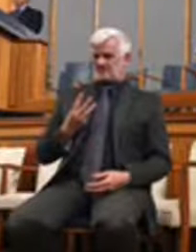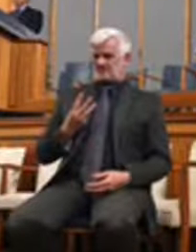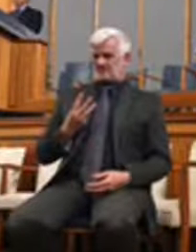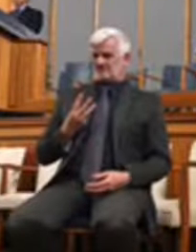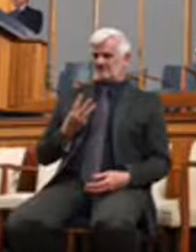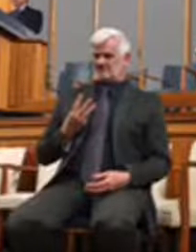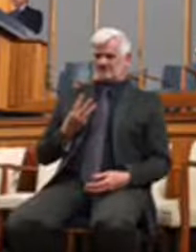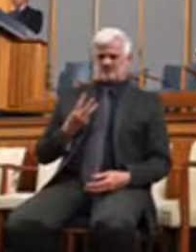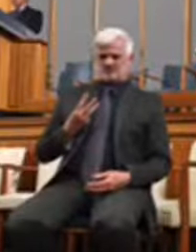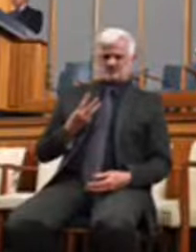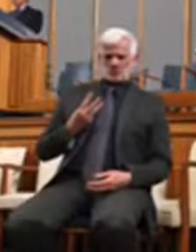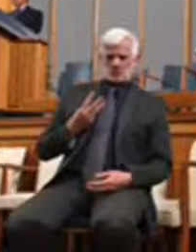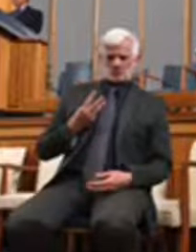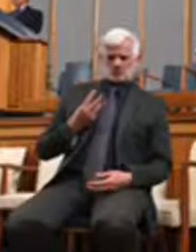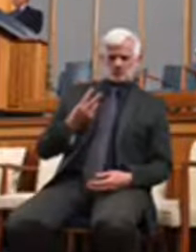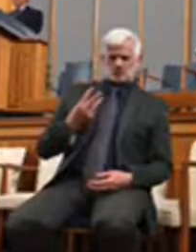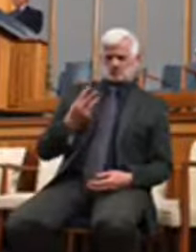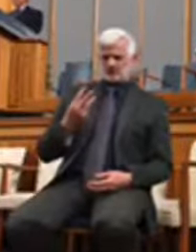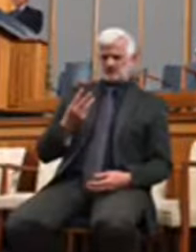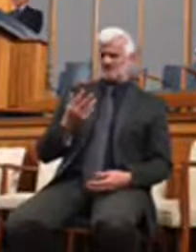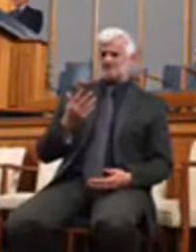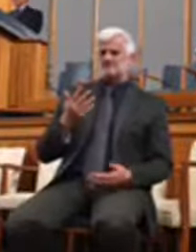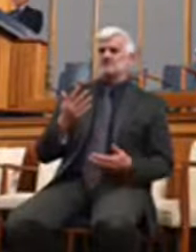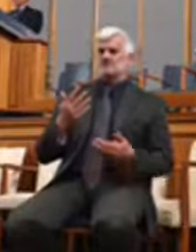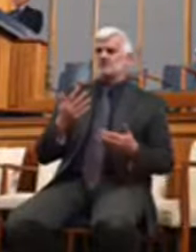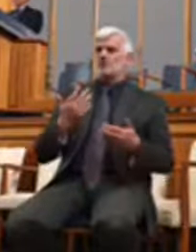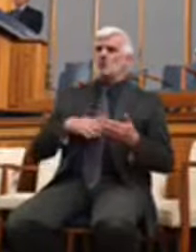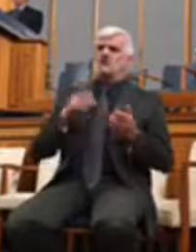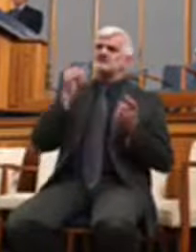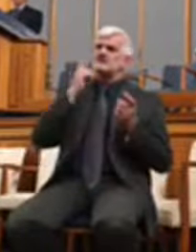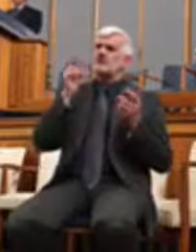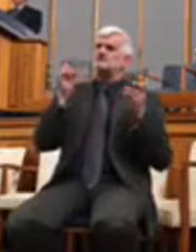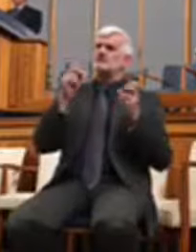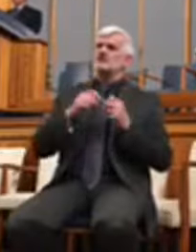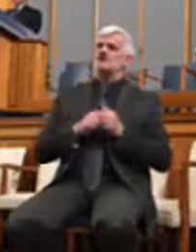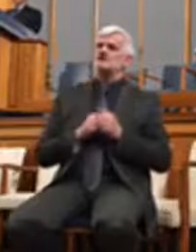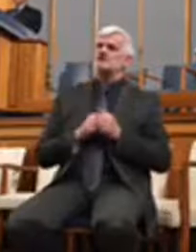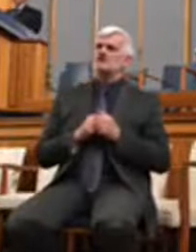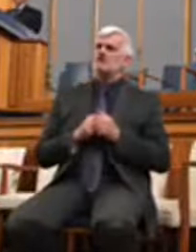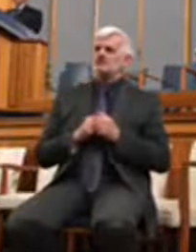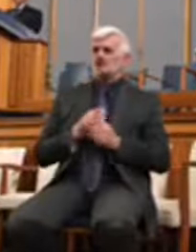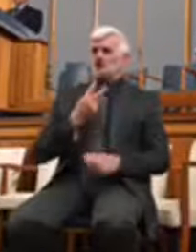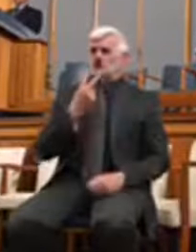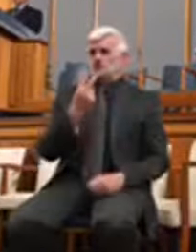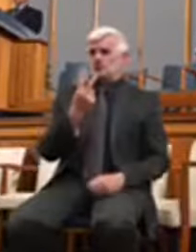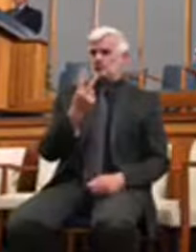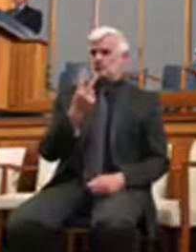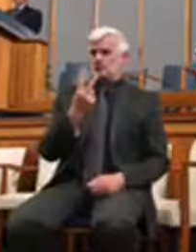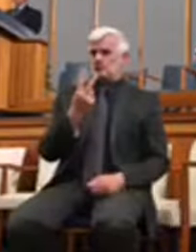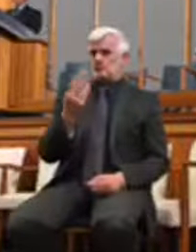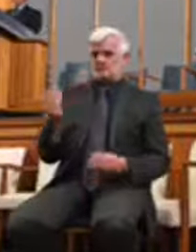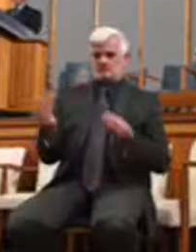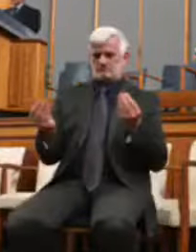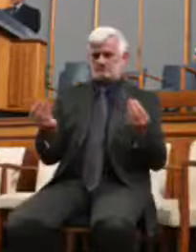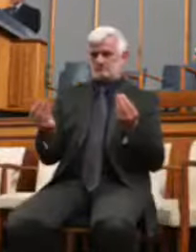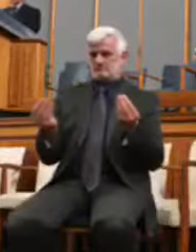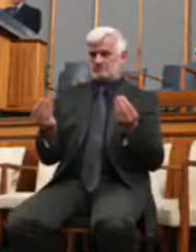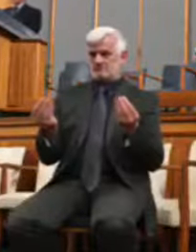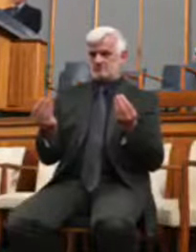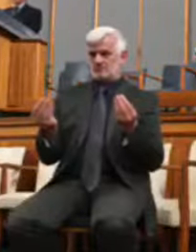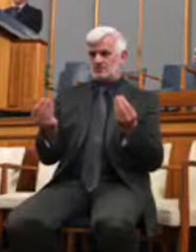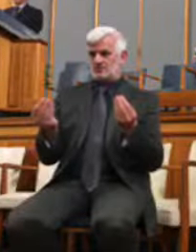it simple, two elements, two ingredients in relation to salvation.